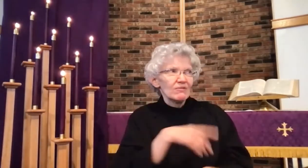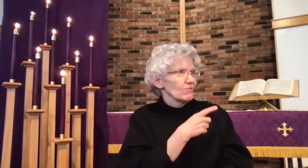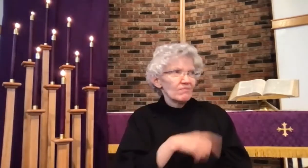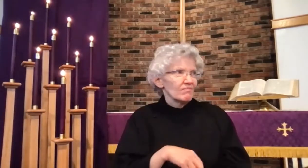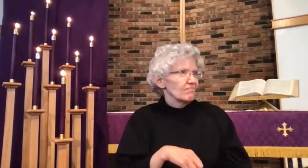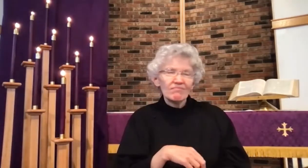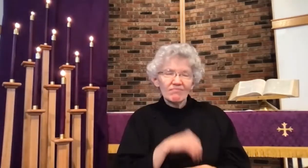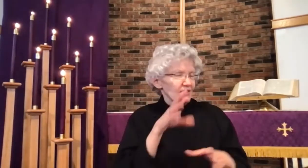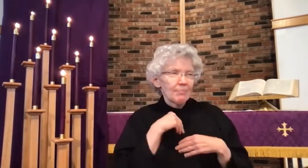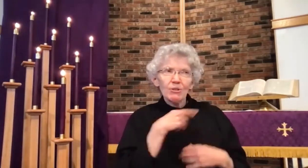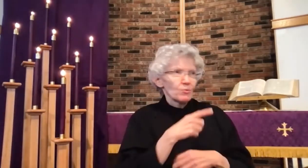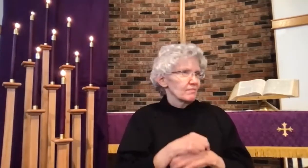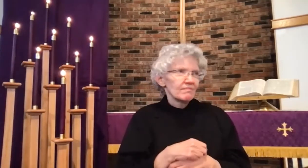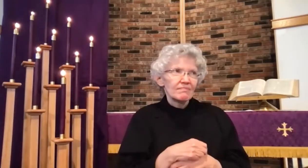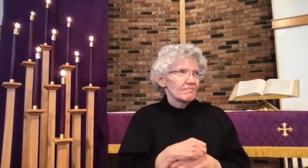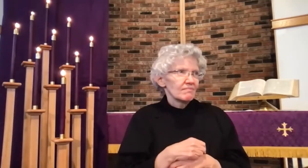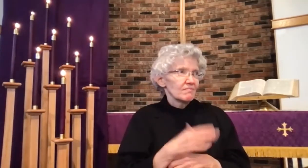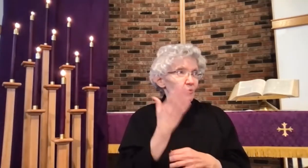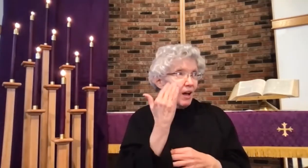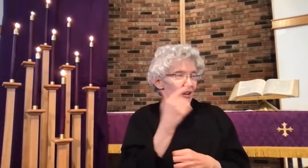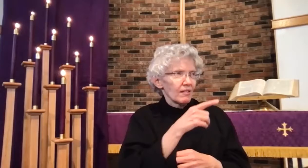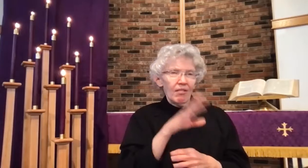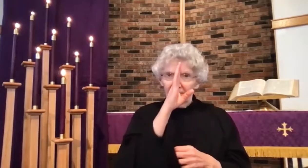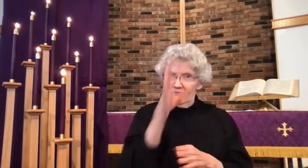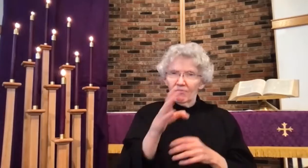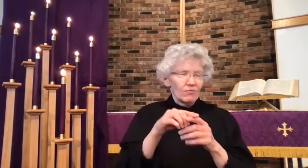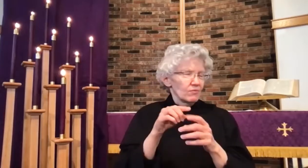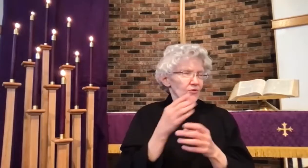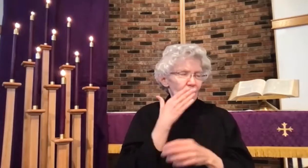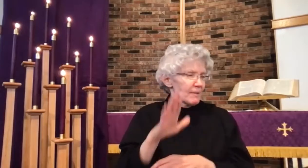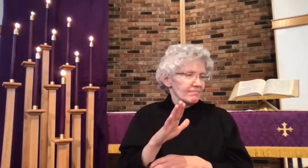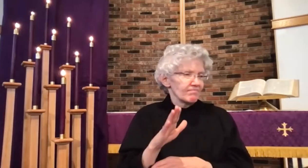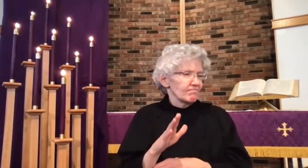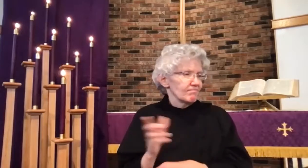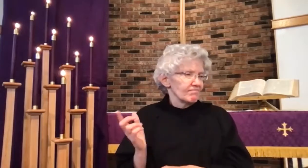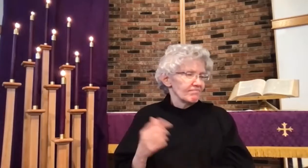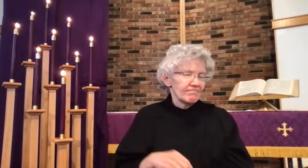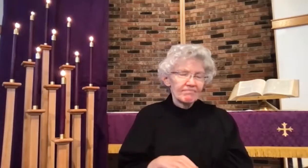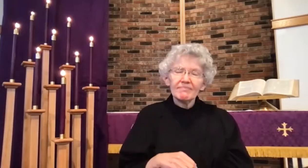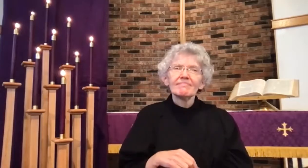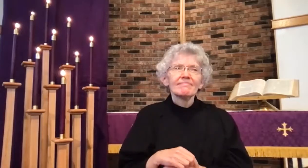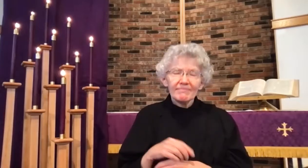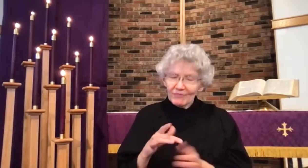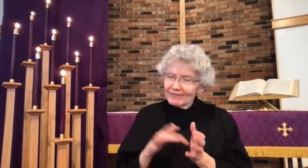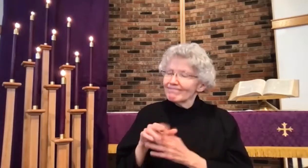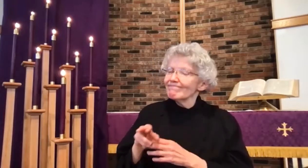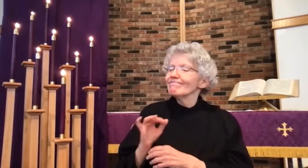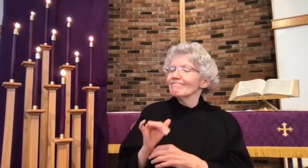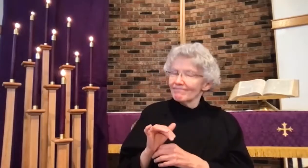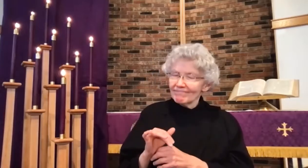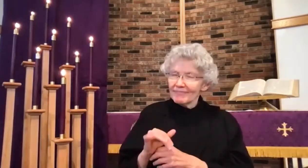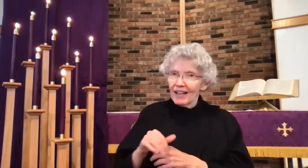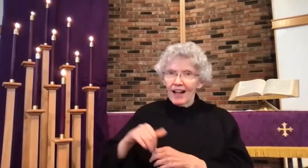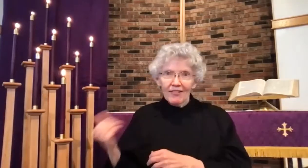But they did not receive Jesus because his face was set toward Jerusalem.